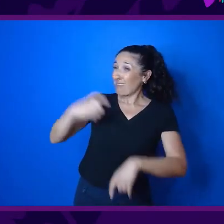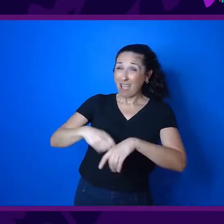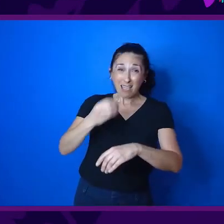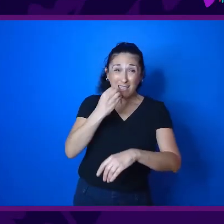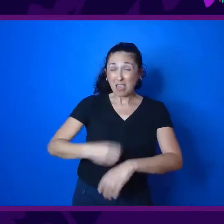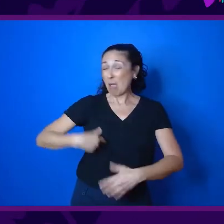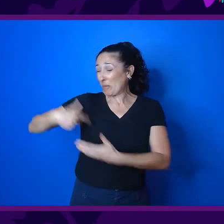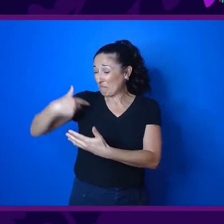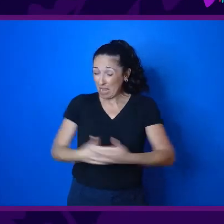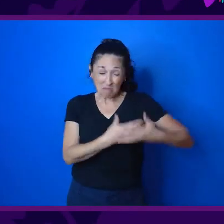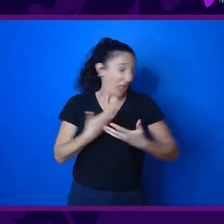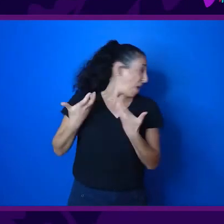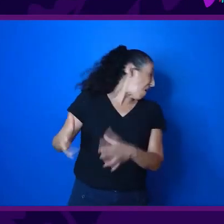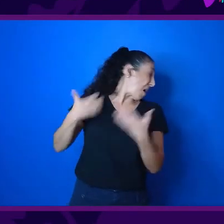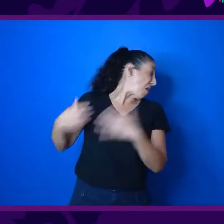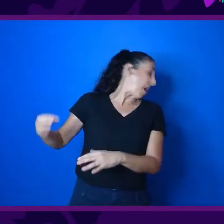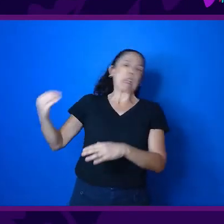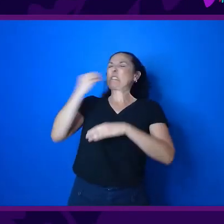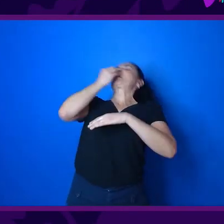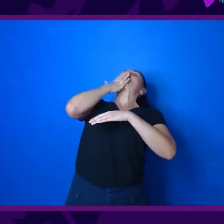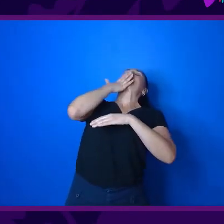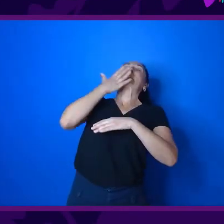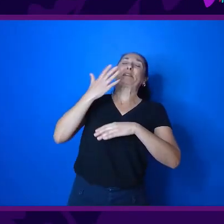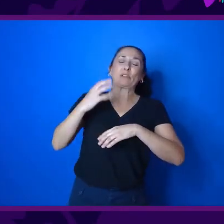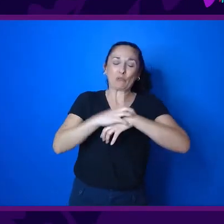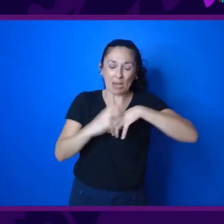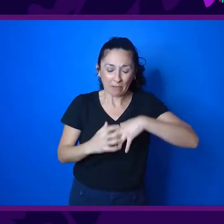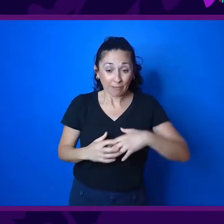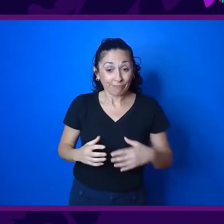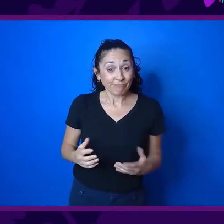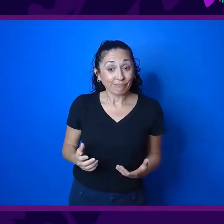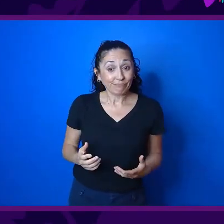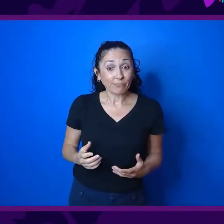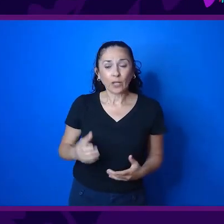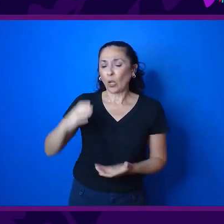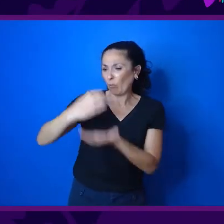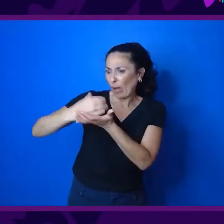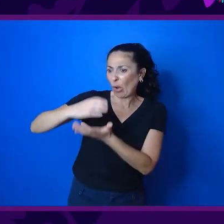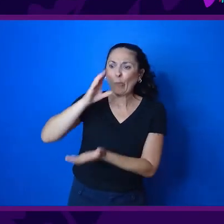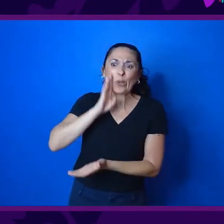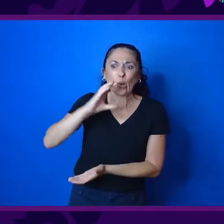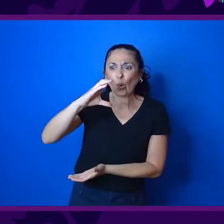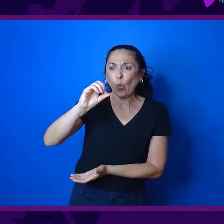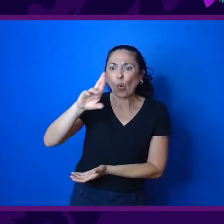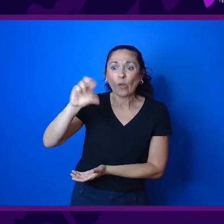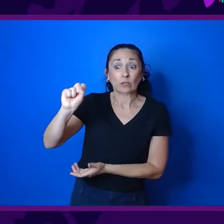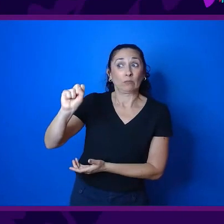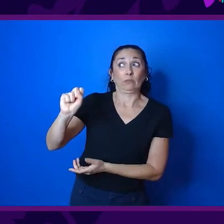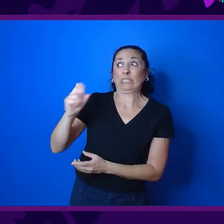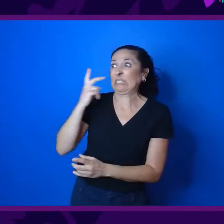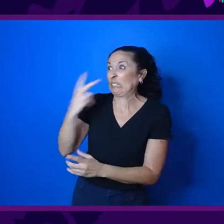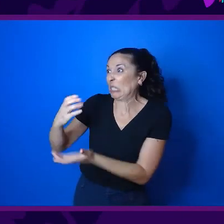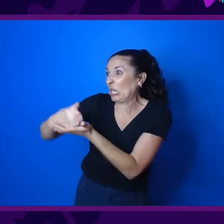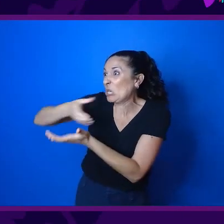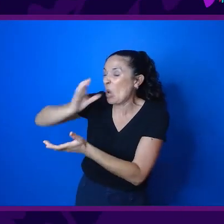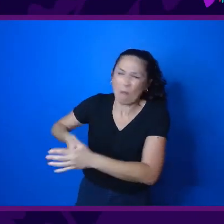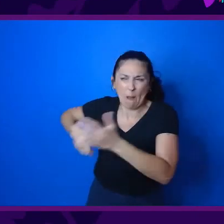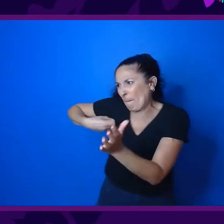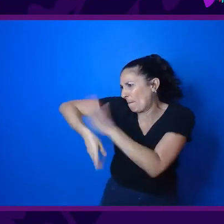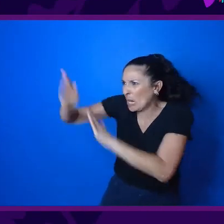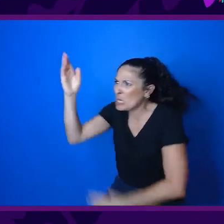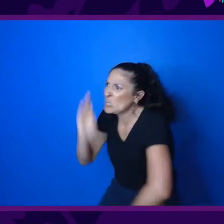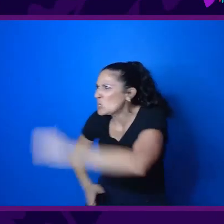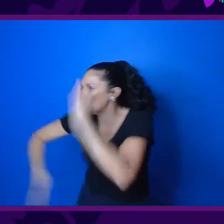didn't want it, pero todavía they made me eat it. And Coors, If I see somebody with a cord, I kick it como like kung fu